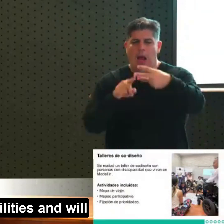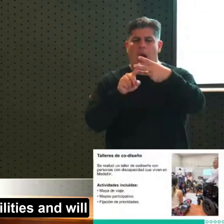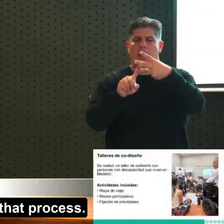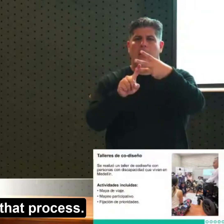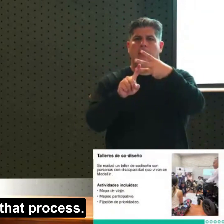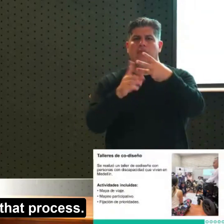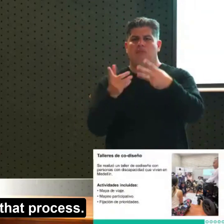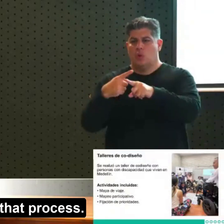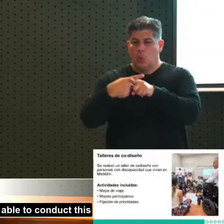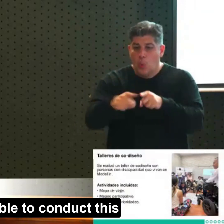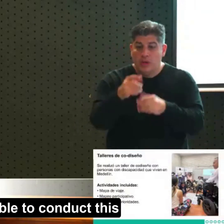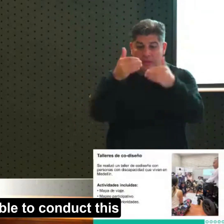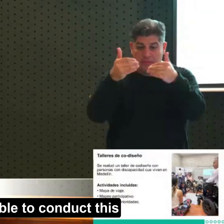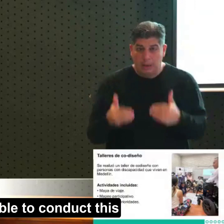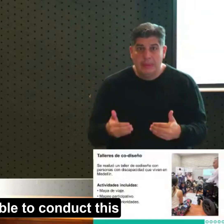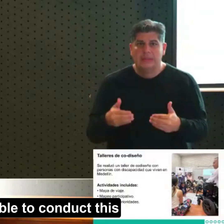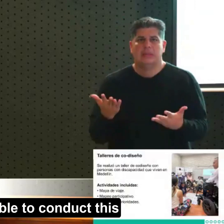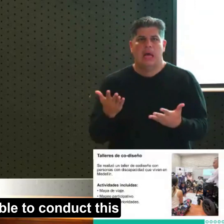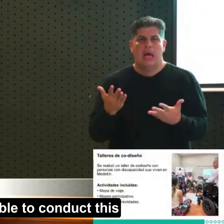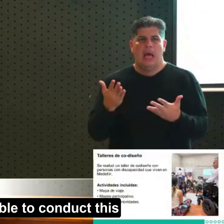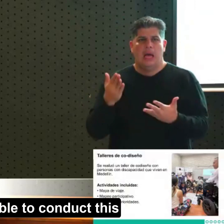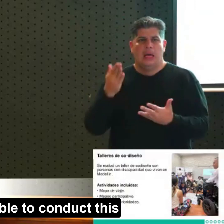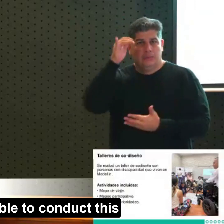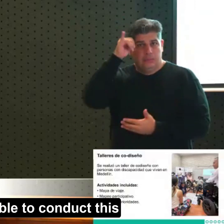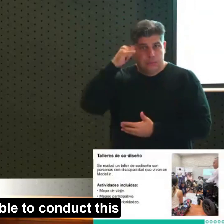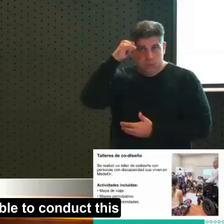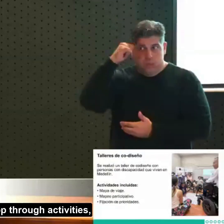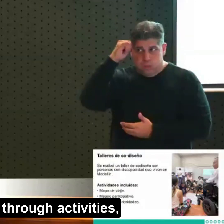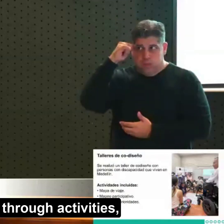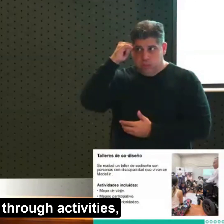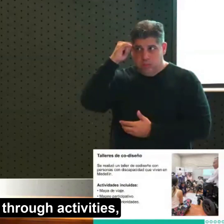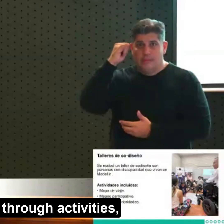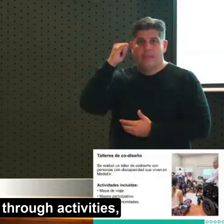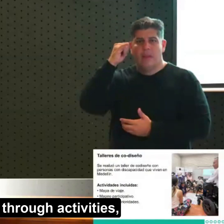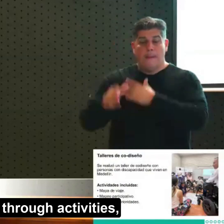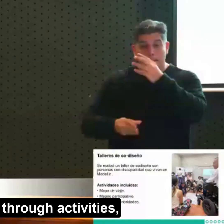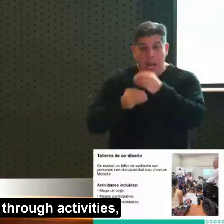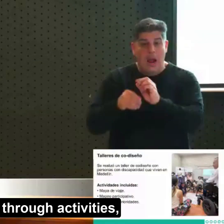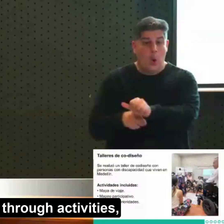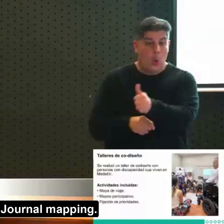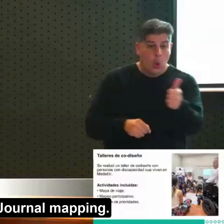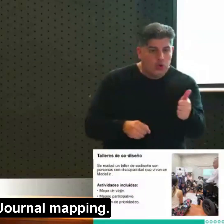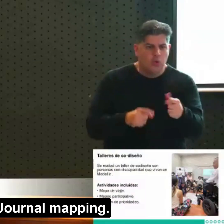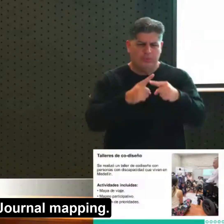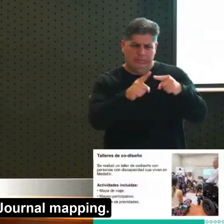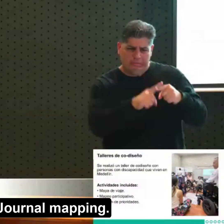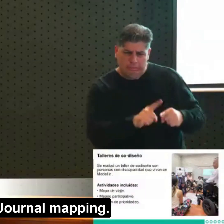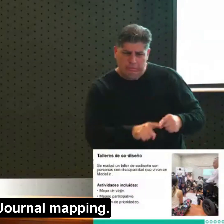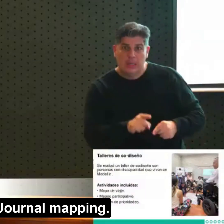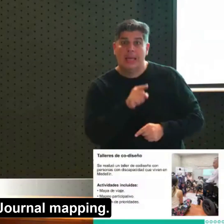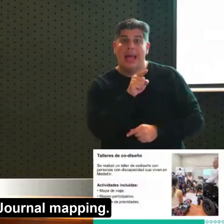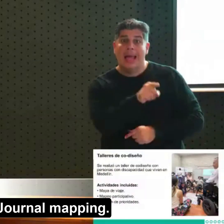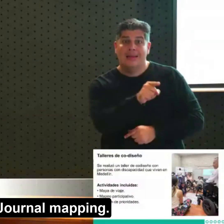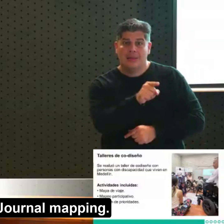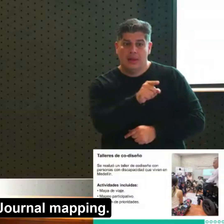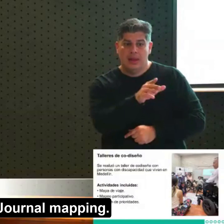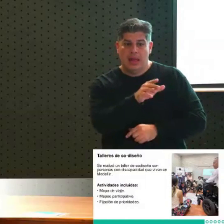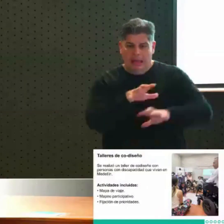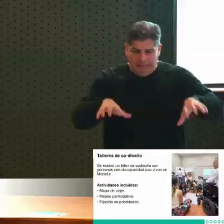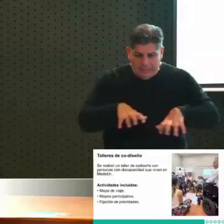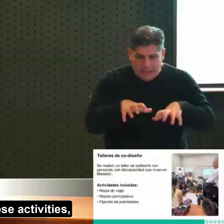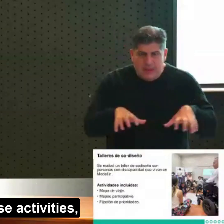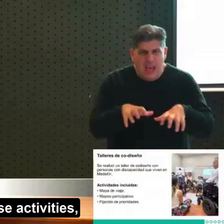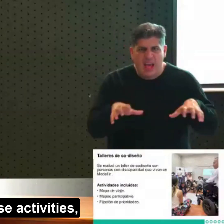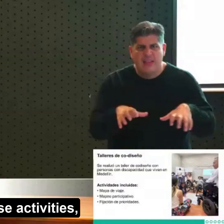disabilities. And within that process, we were able to conduct this workshop through activities such as journal